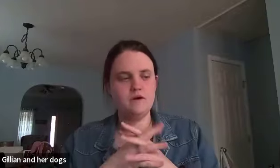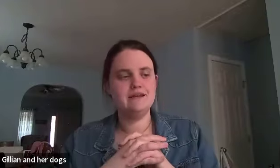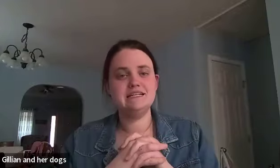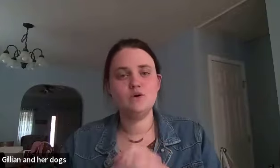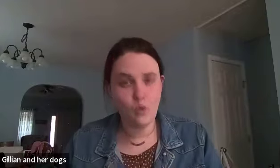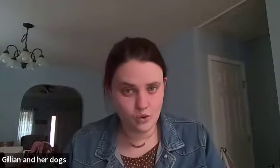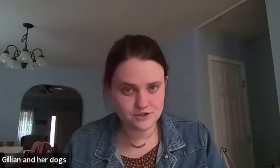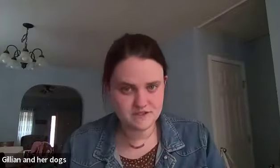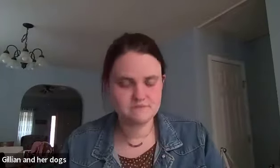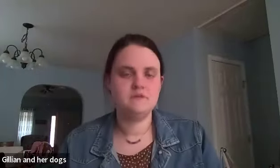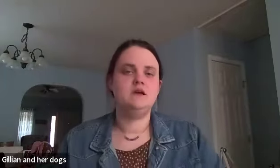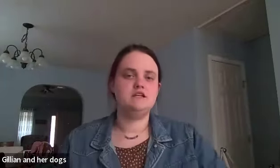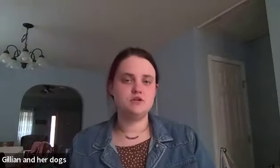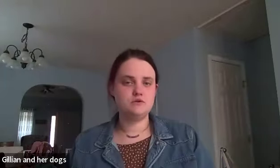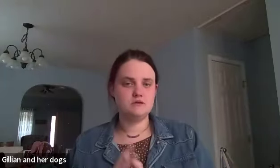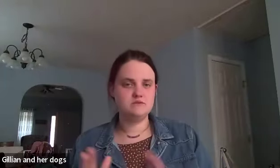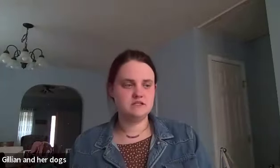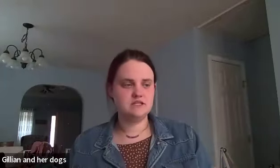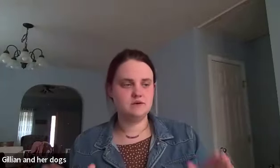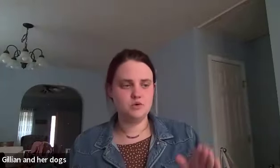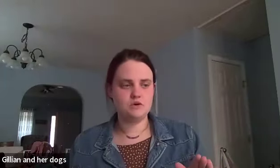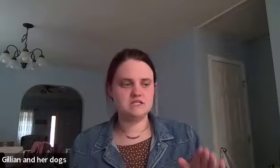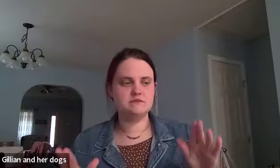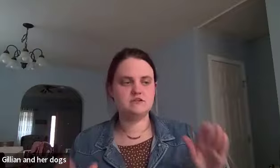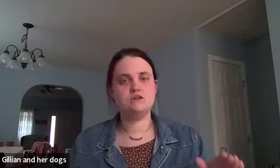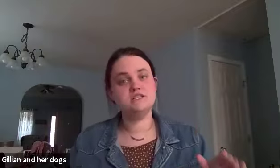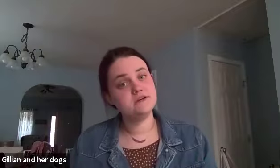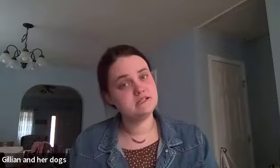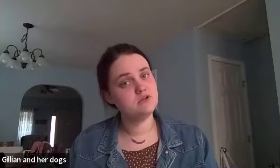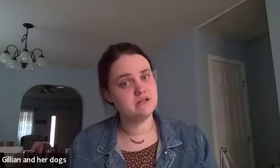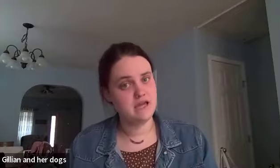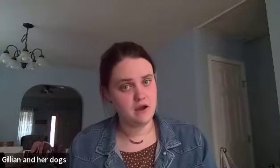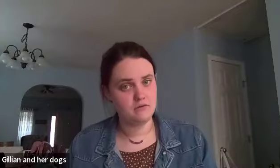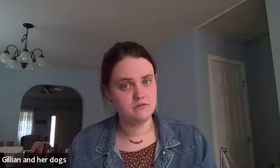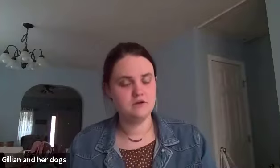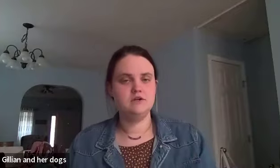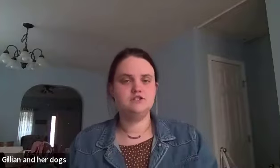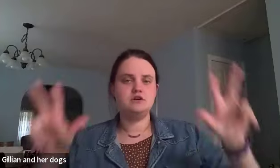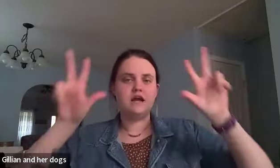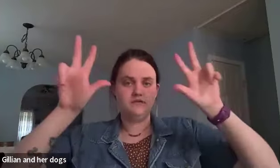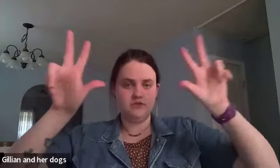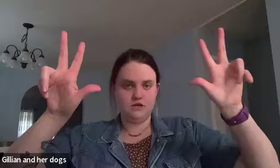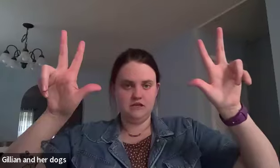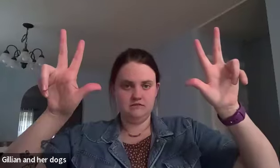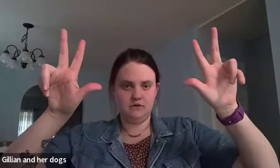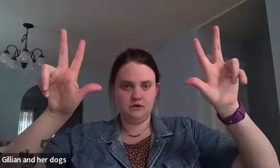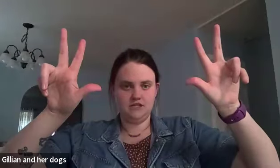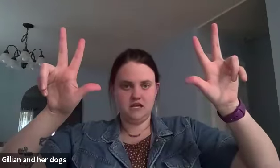more, is horse. And so the reason we're continuing with horse is because horse is very similar to cow. So you're going to have a three on each